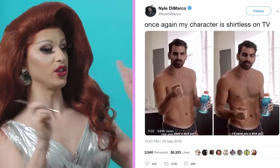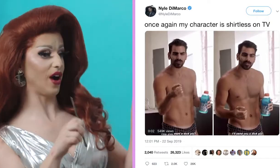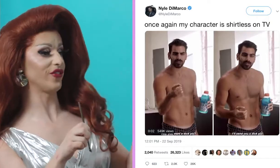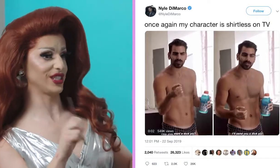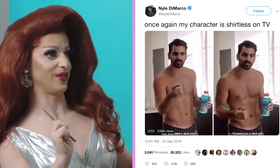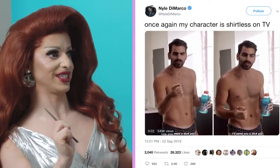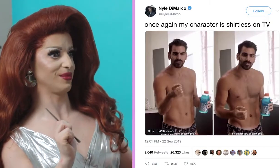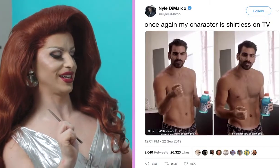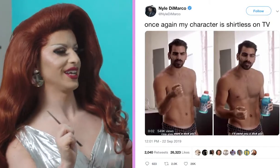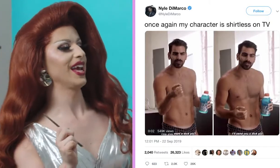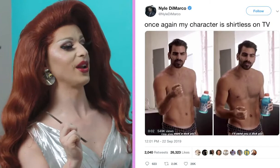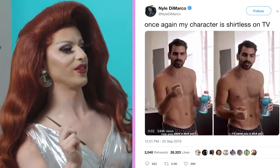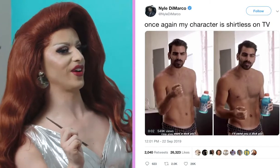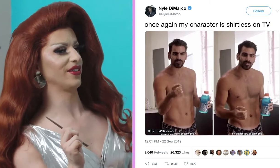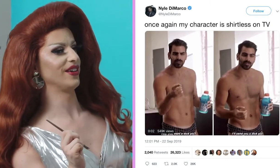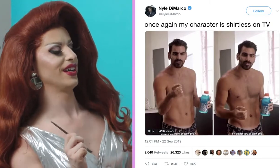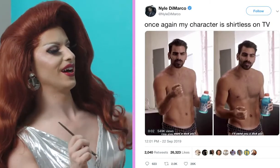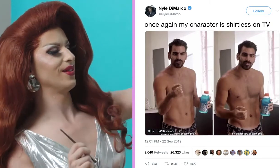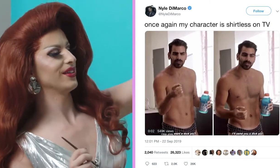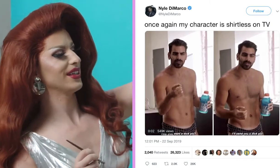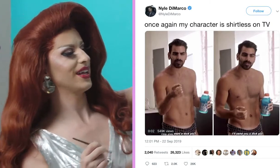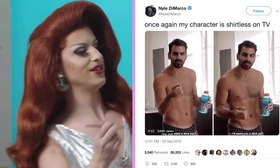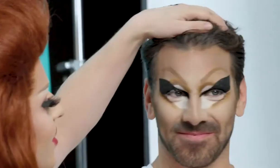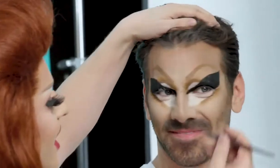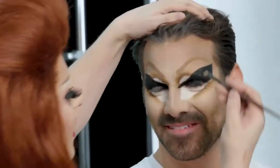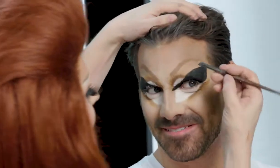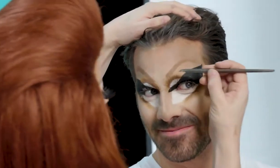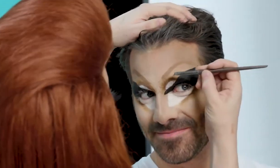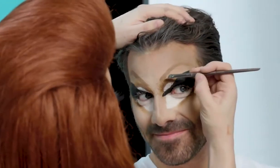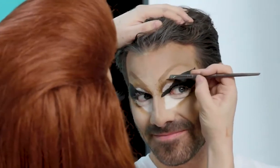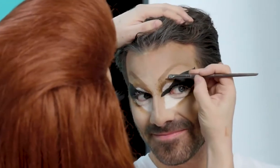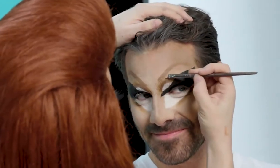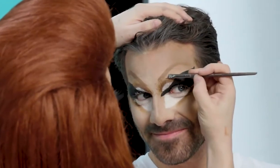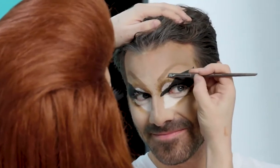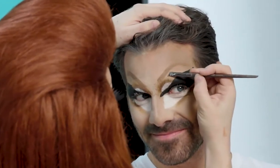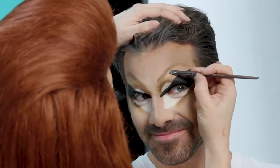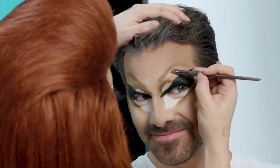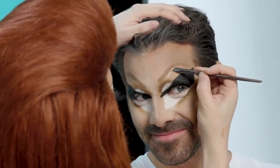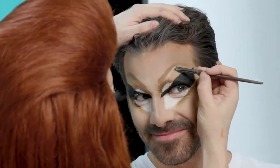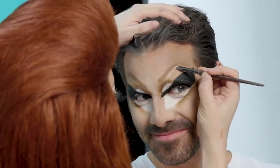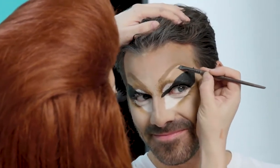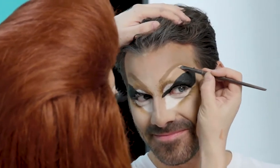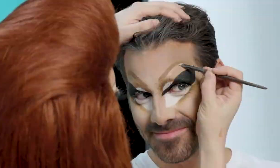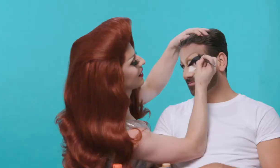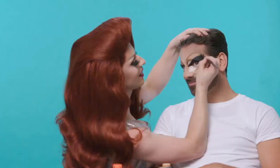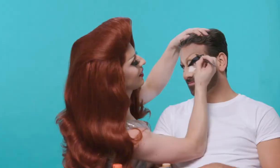you offered someone a dick pic, and it went viral. Can you tell us some useful phrases? They don't